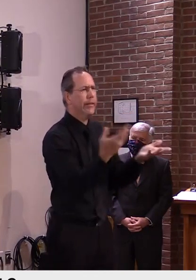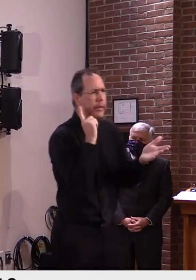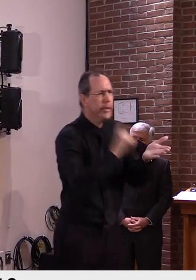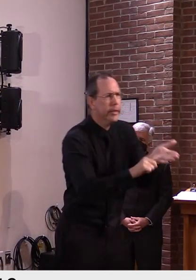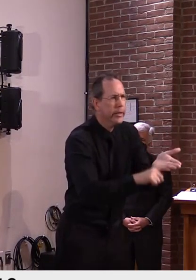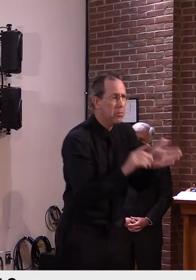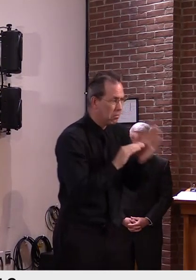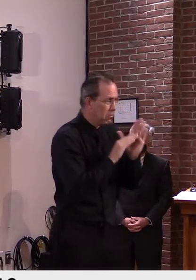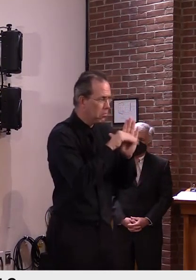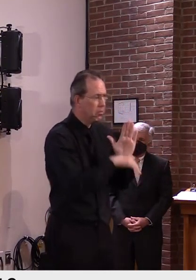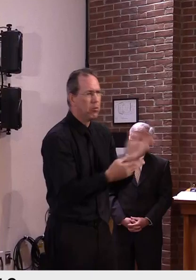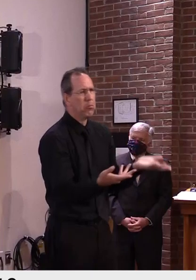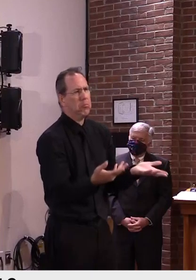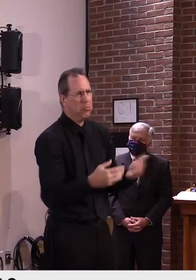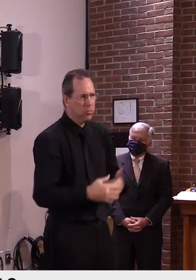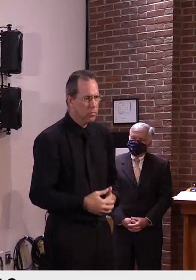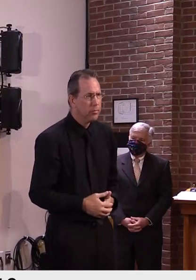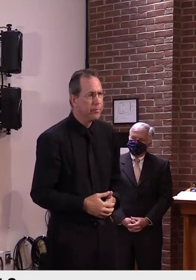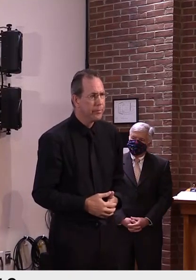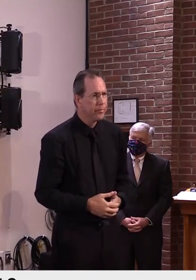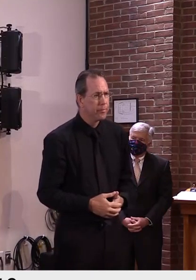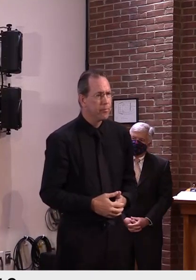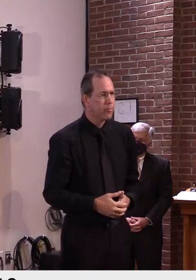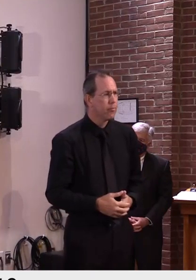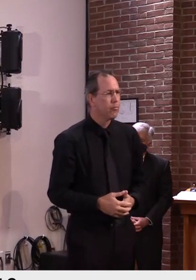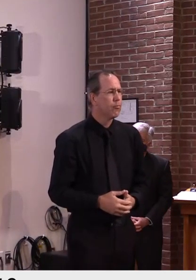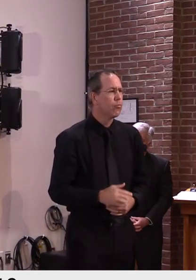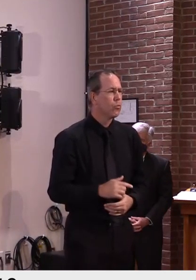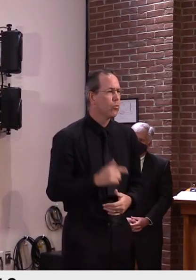Commissioner Pichak's going to mention something as well.